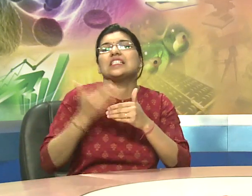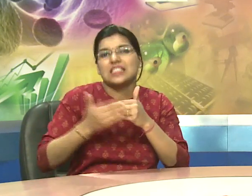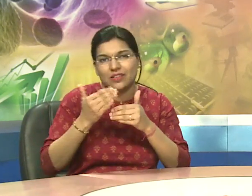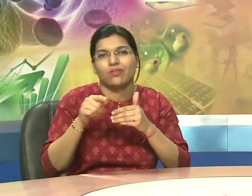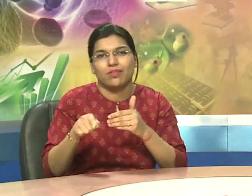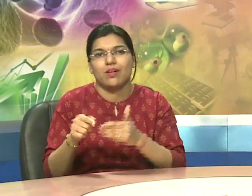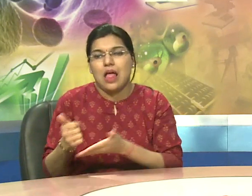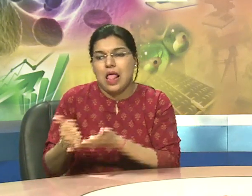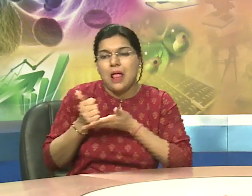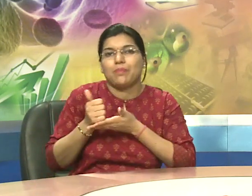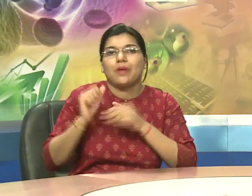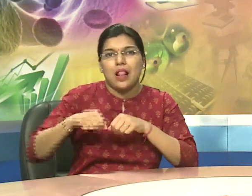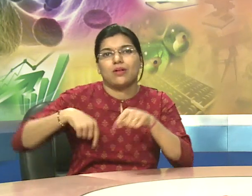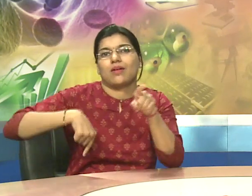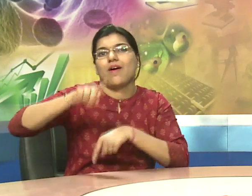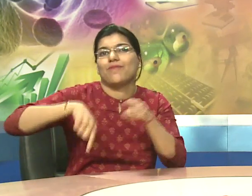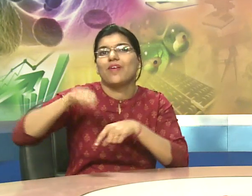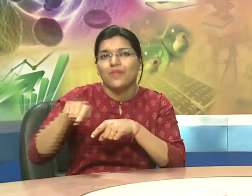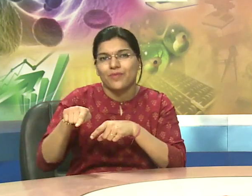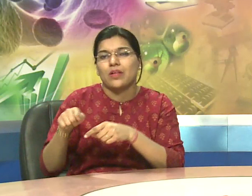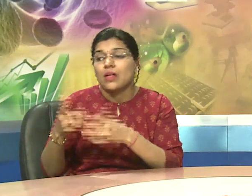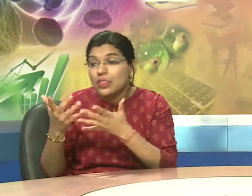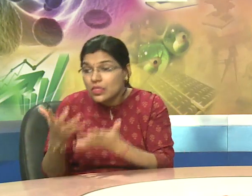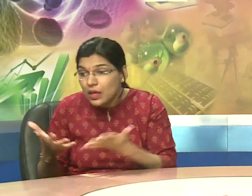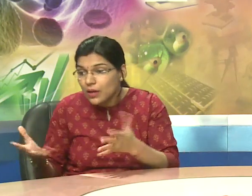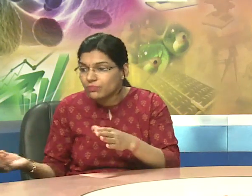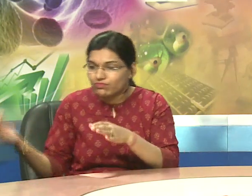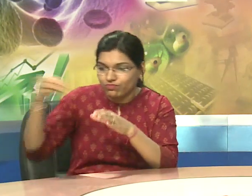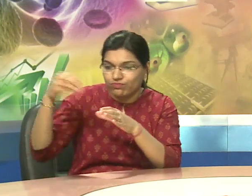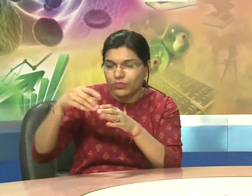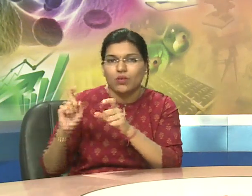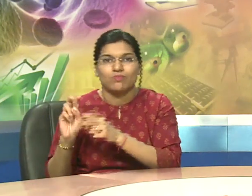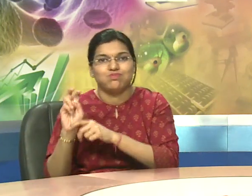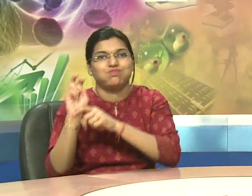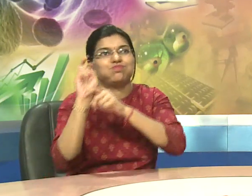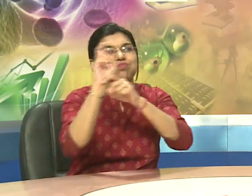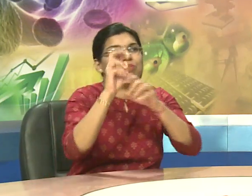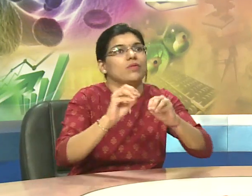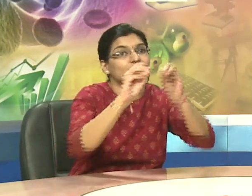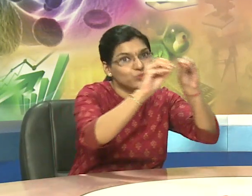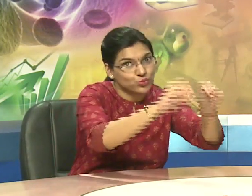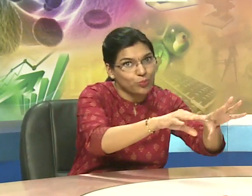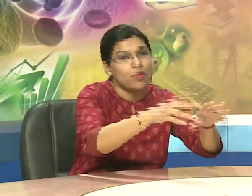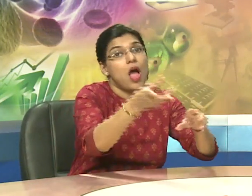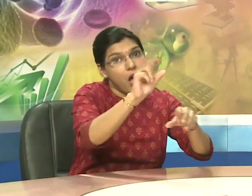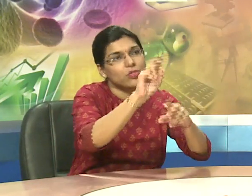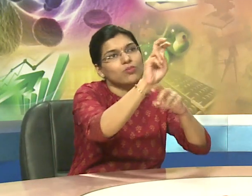ropeway transport. If someone walks and take it at the top, no, it is not possible. It reaches